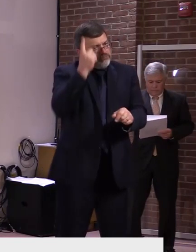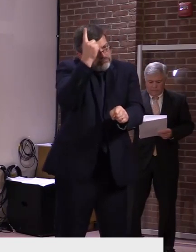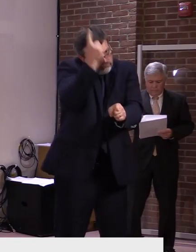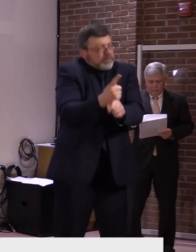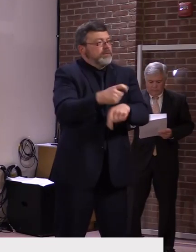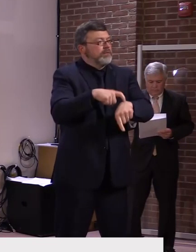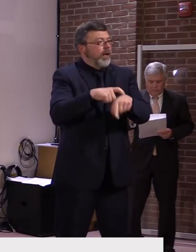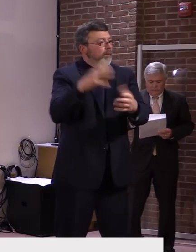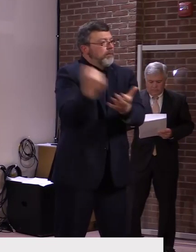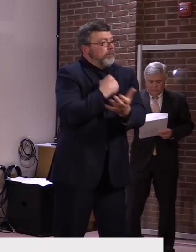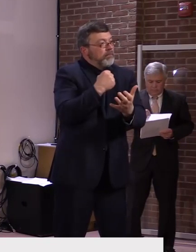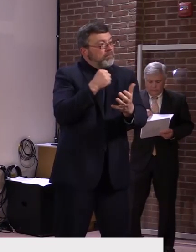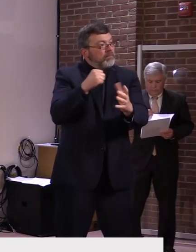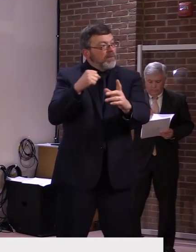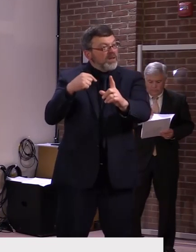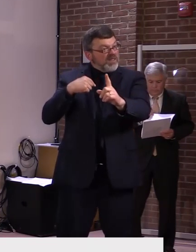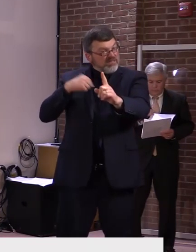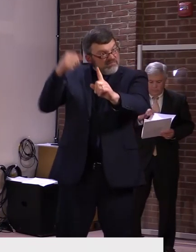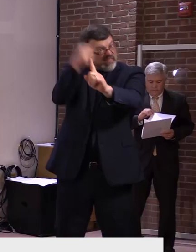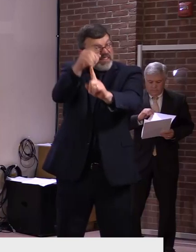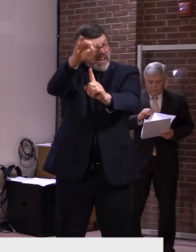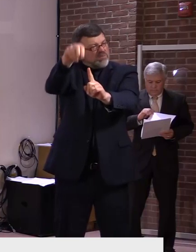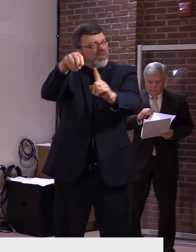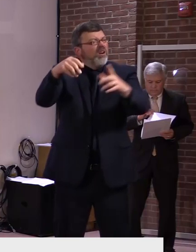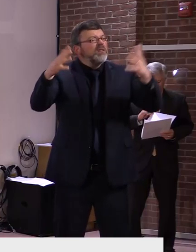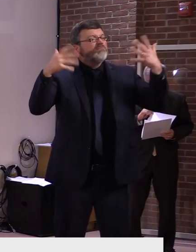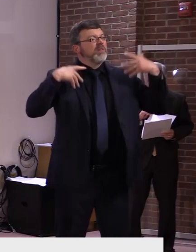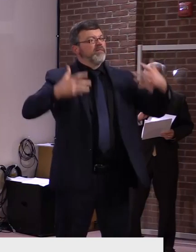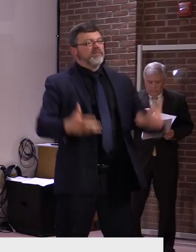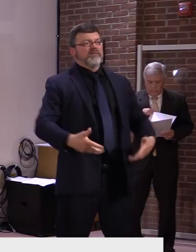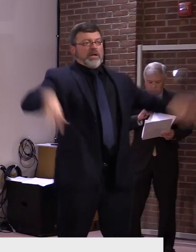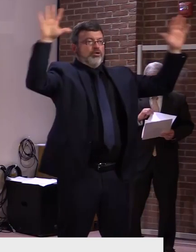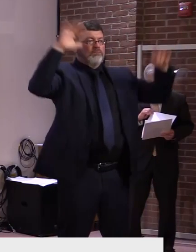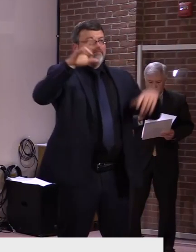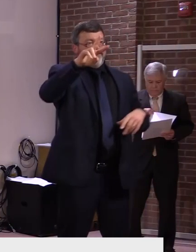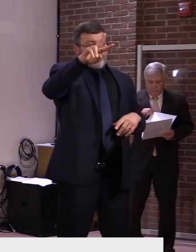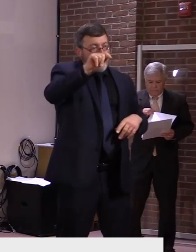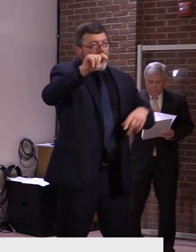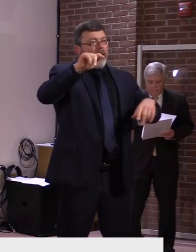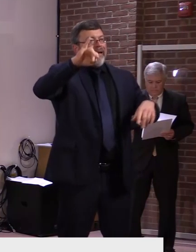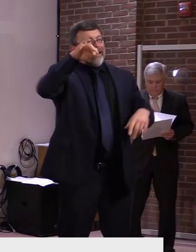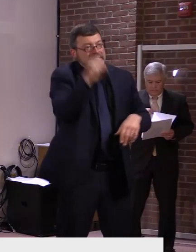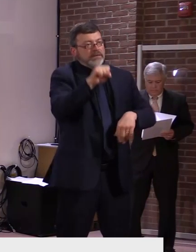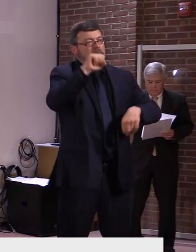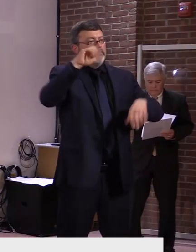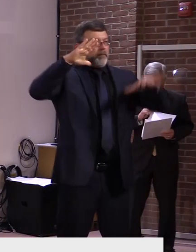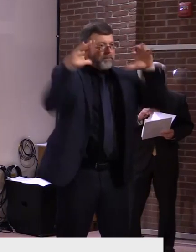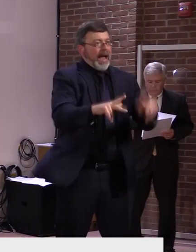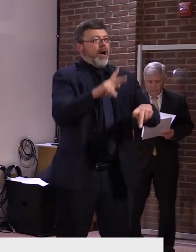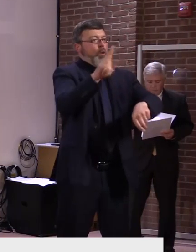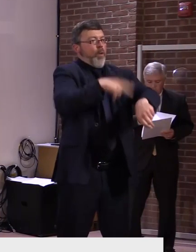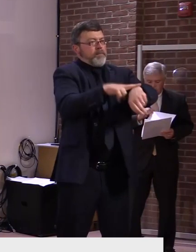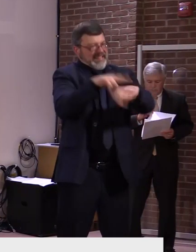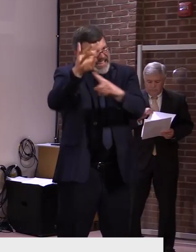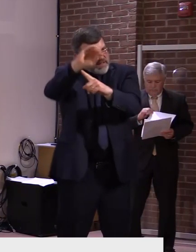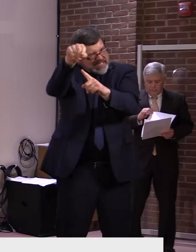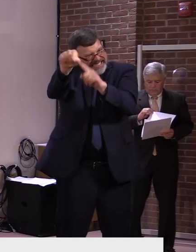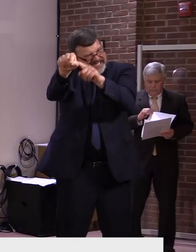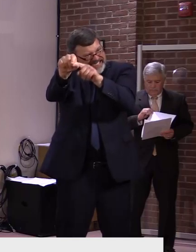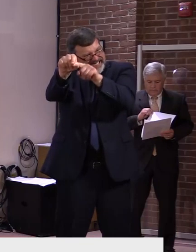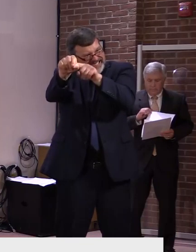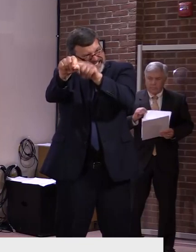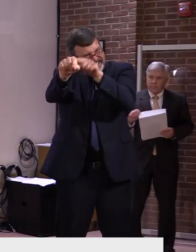get vaccinated. To those who have already been vaccinated, you can still help.